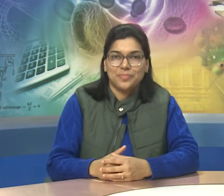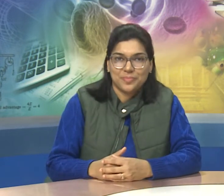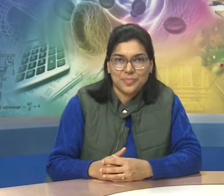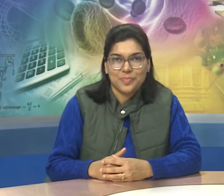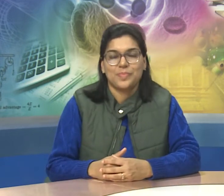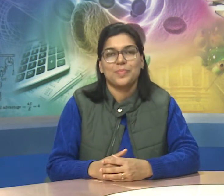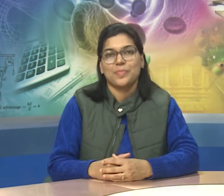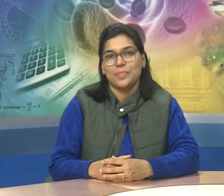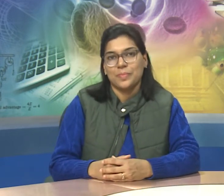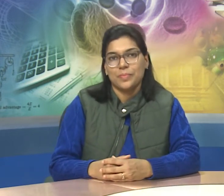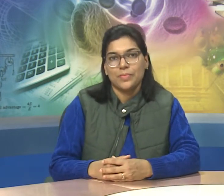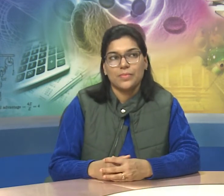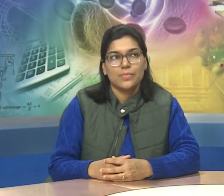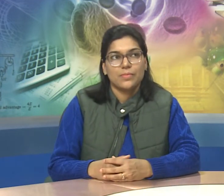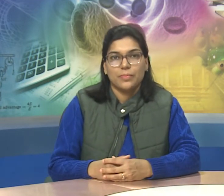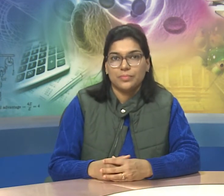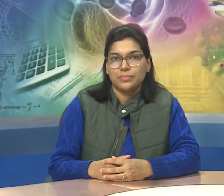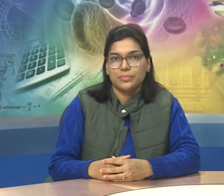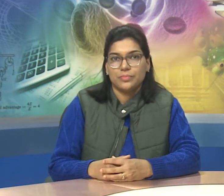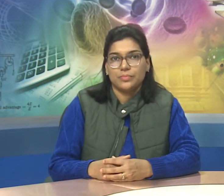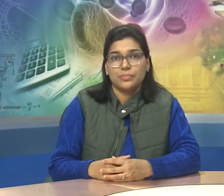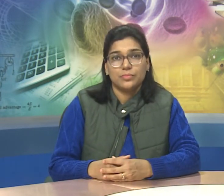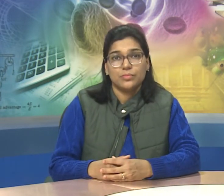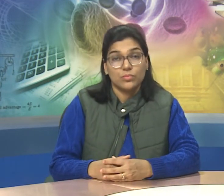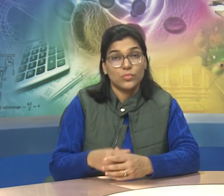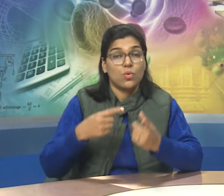he/she must include it in timetable.